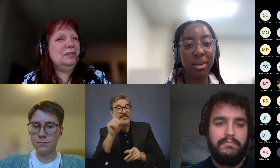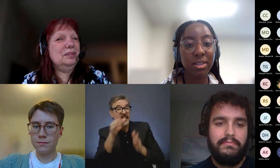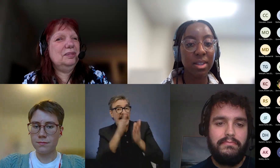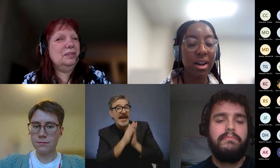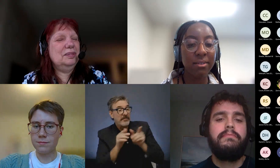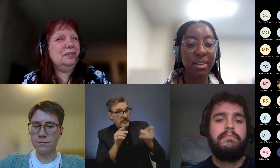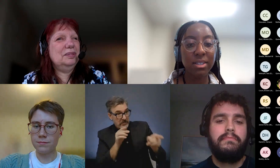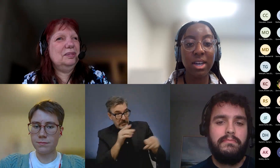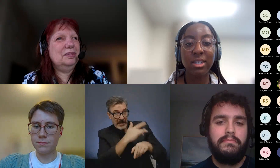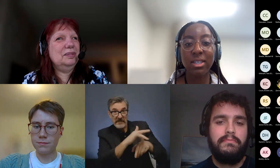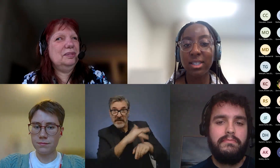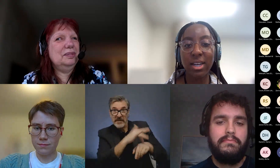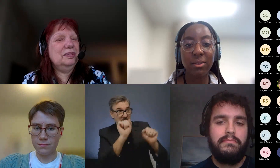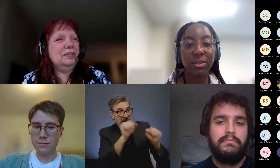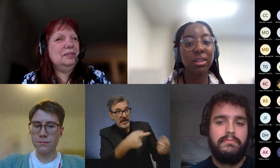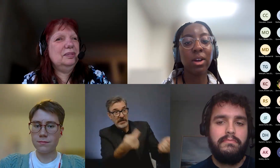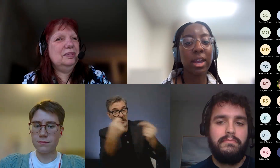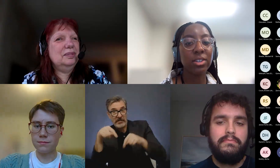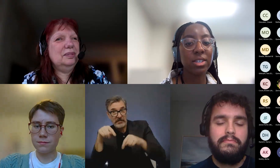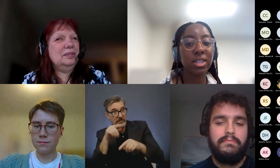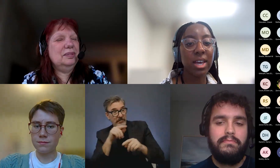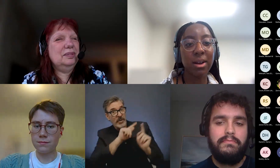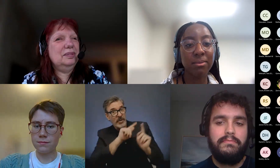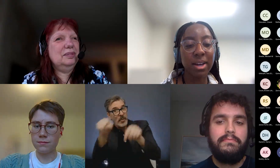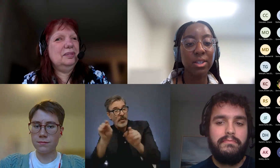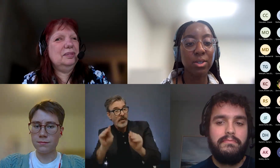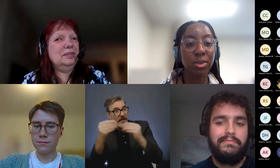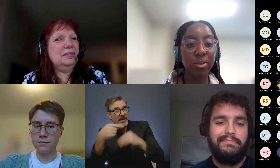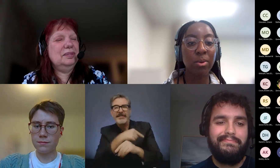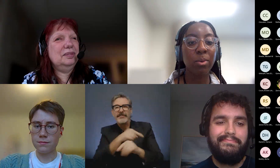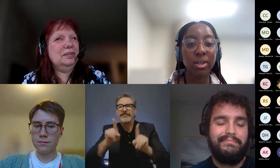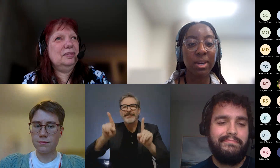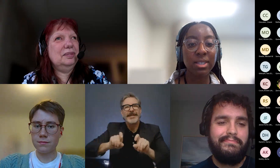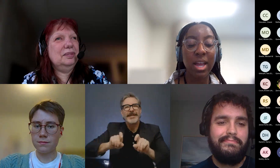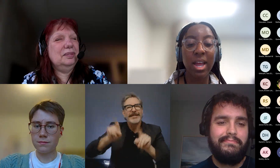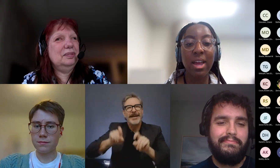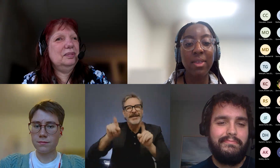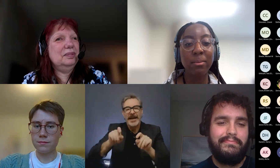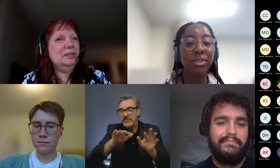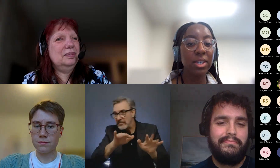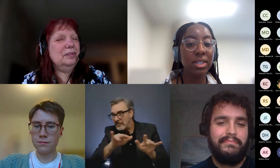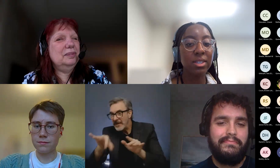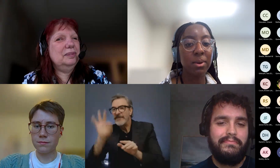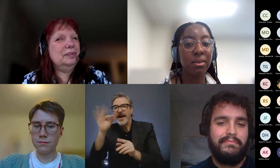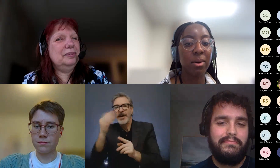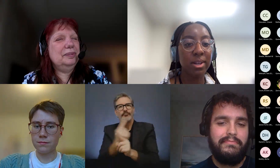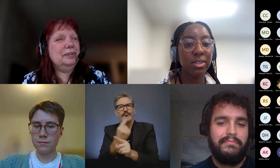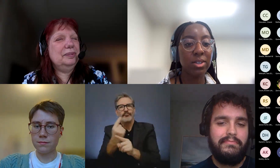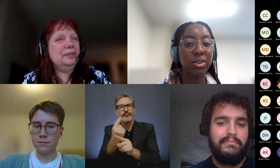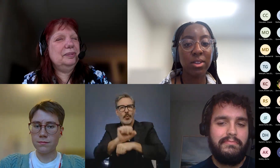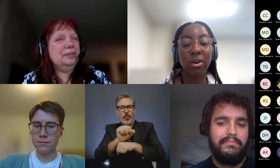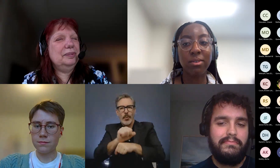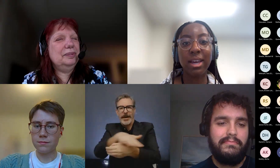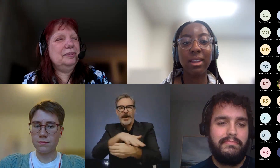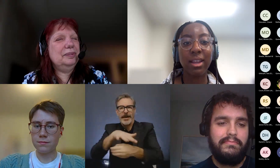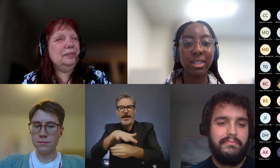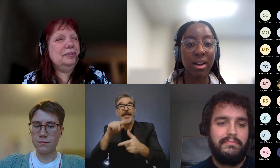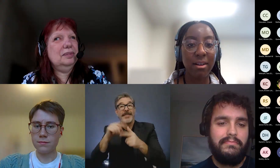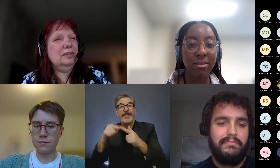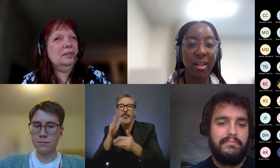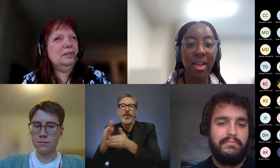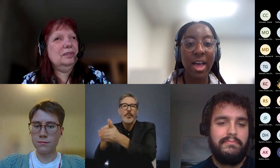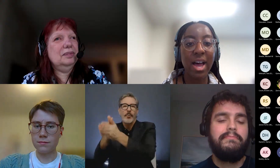to come into the office to test out the locations and help find a suitable workspace, and then proceeds to put a request to turn the